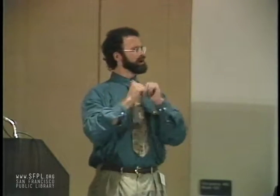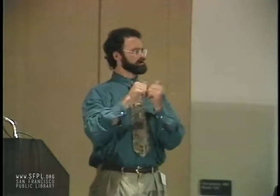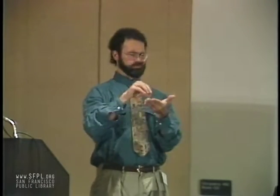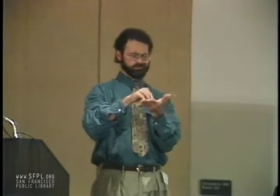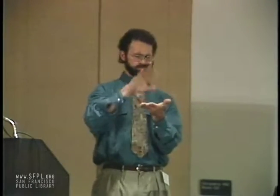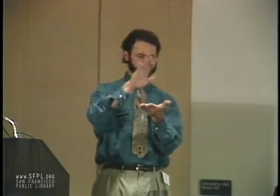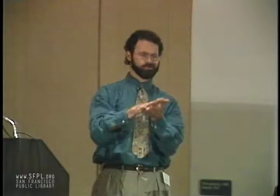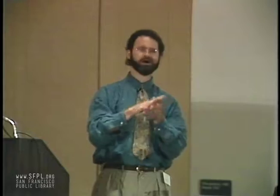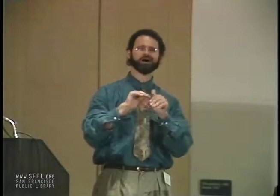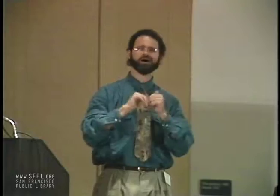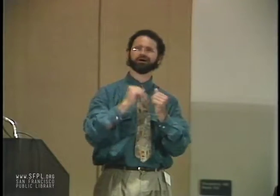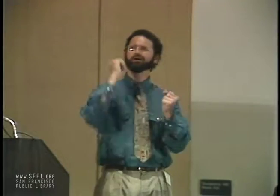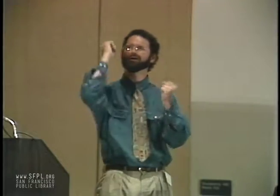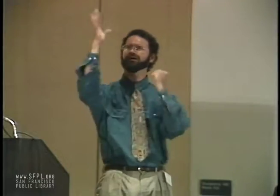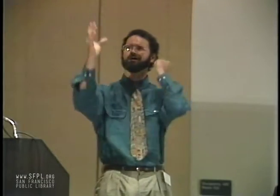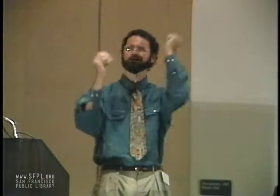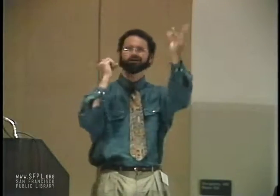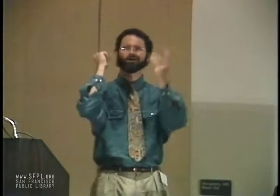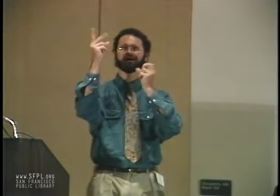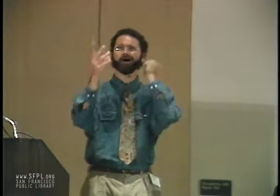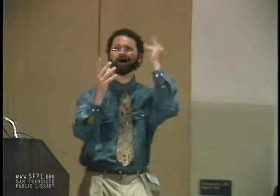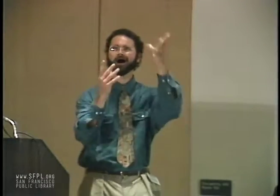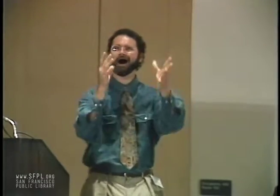haven't documented all of it.